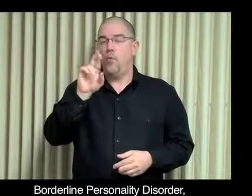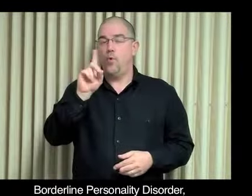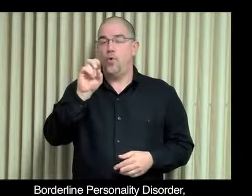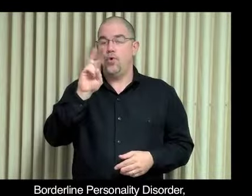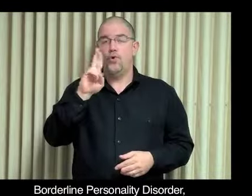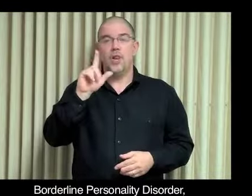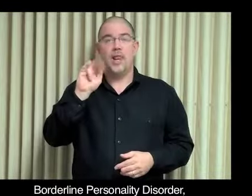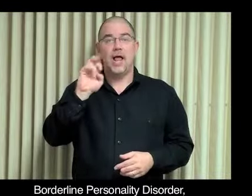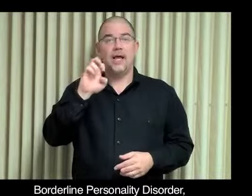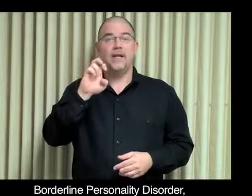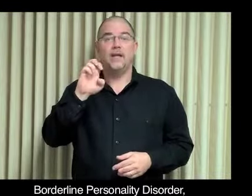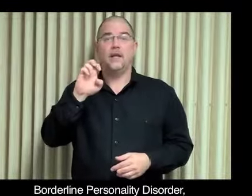personality disorder,